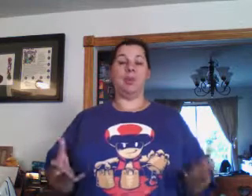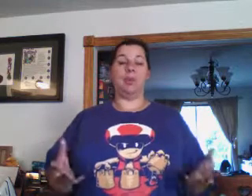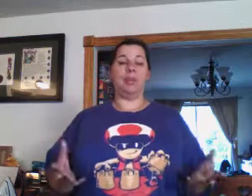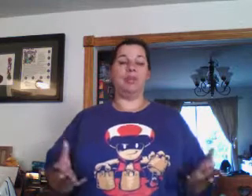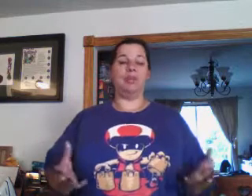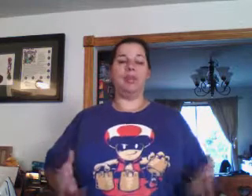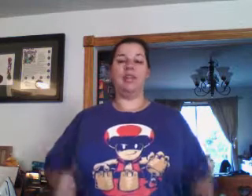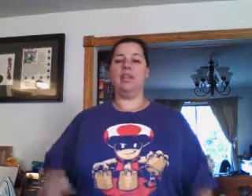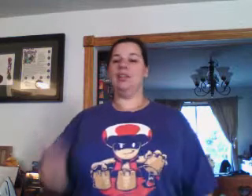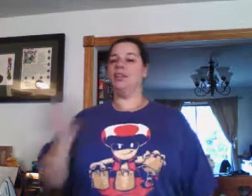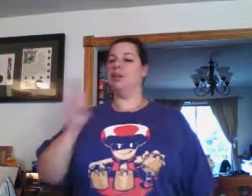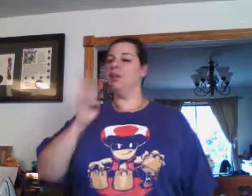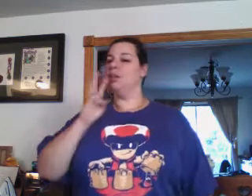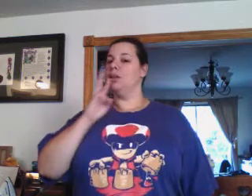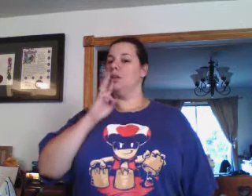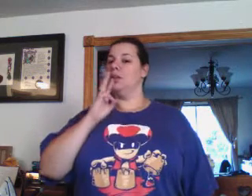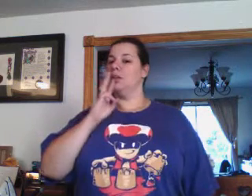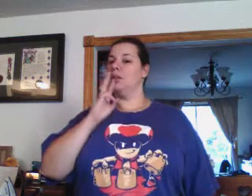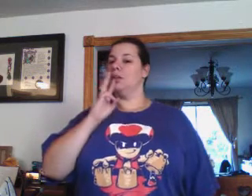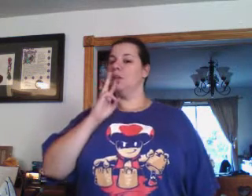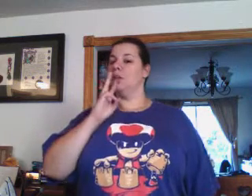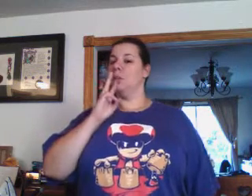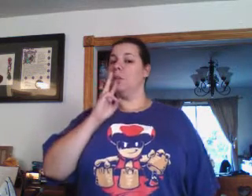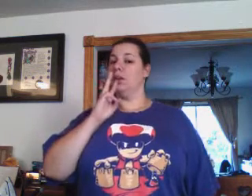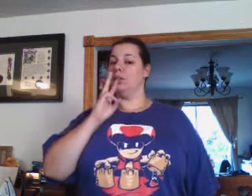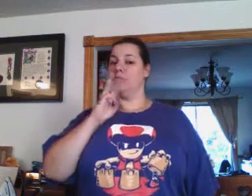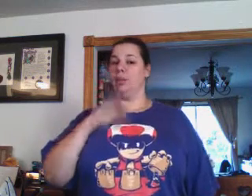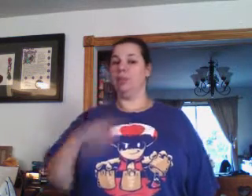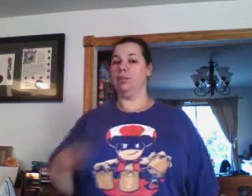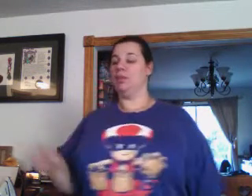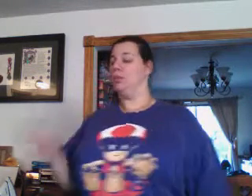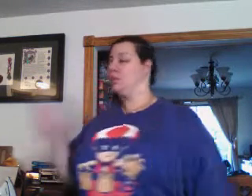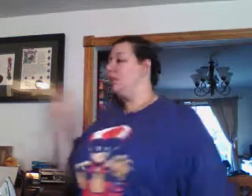place you might need. Water fountain.